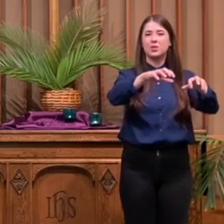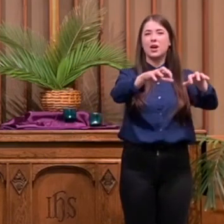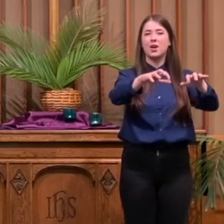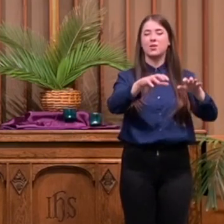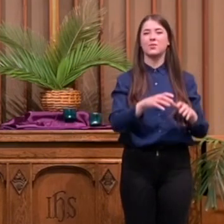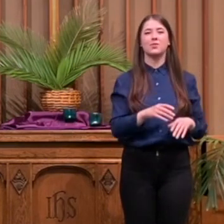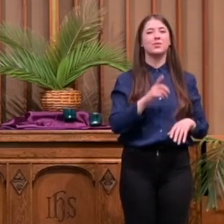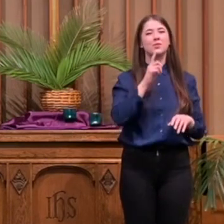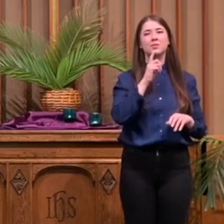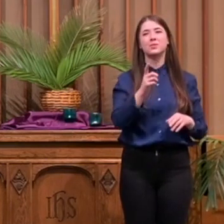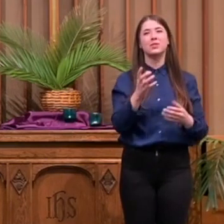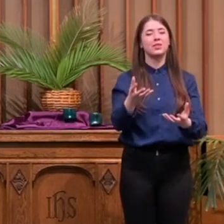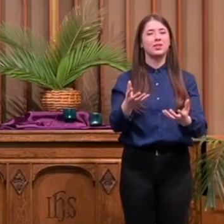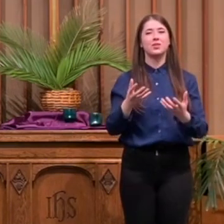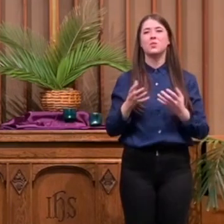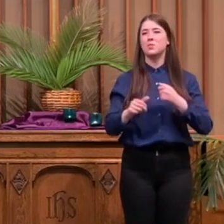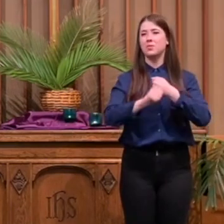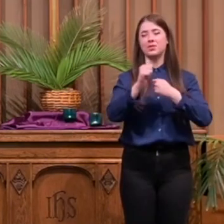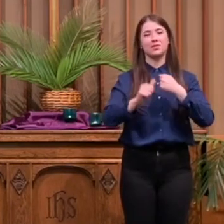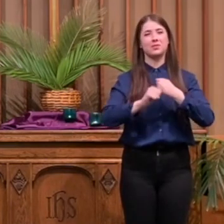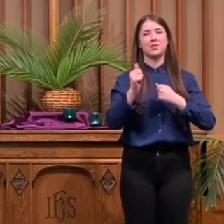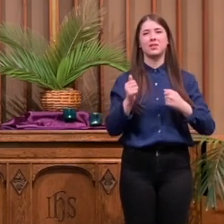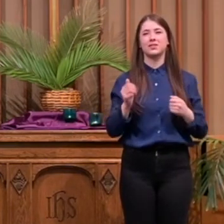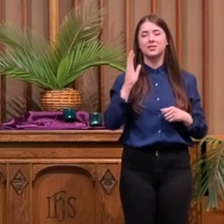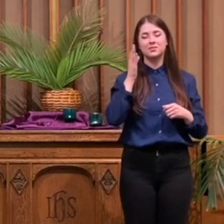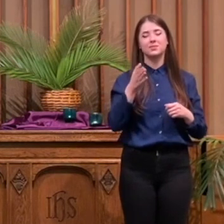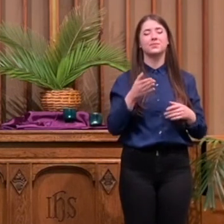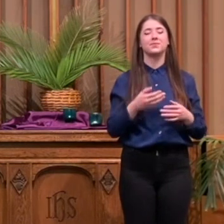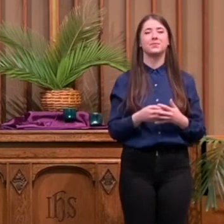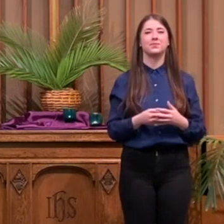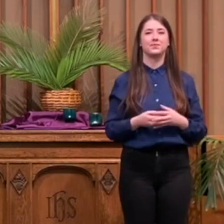was willing to take the risk.